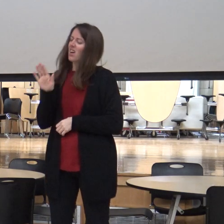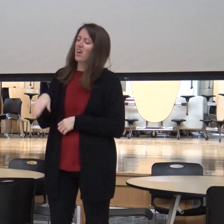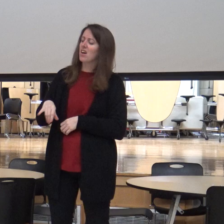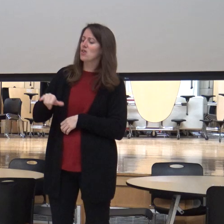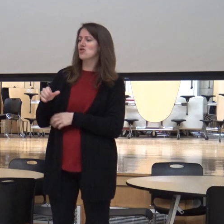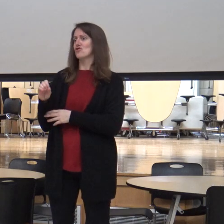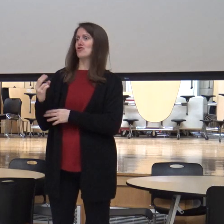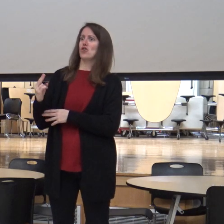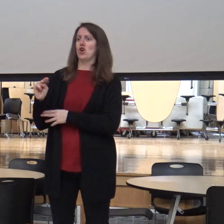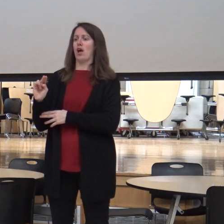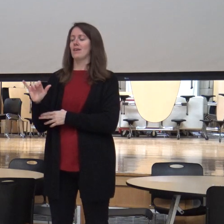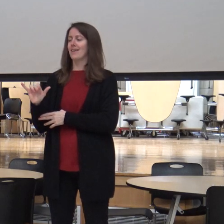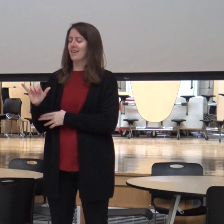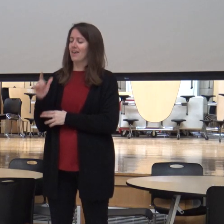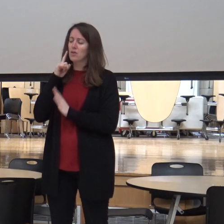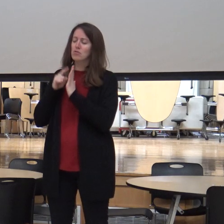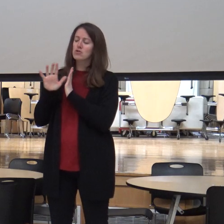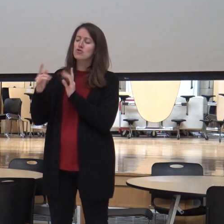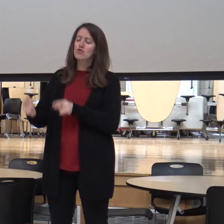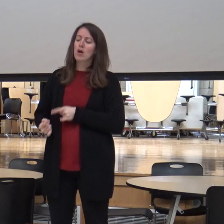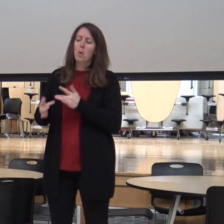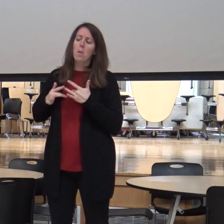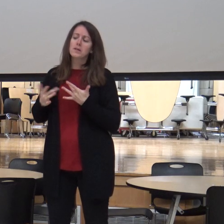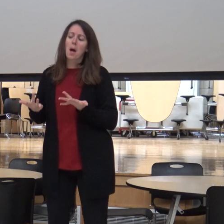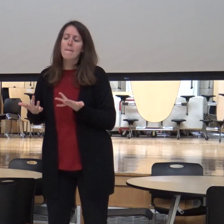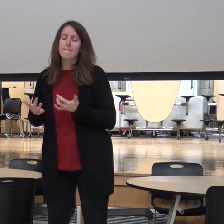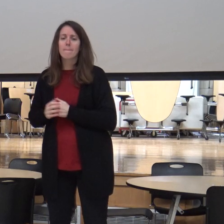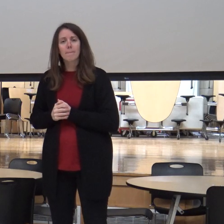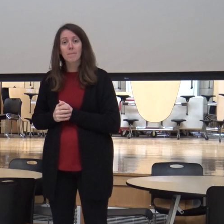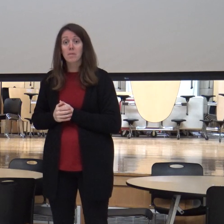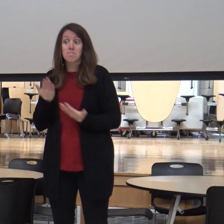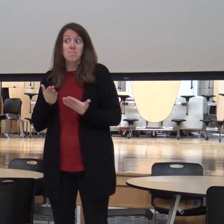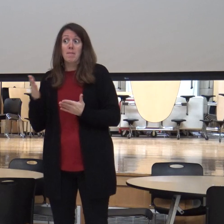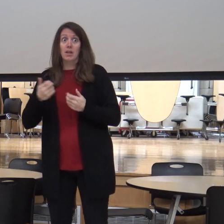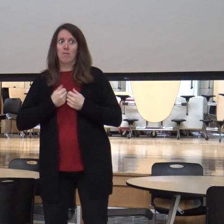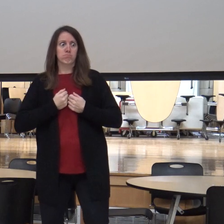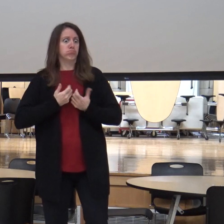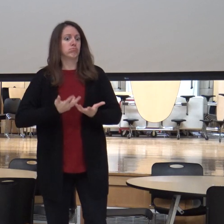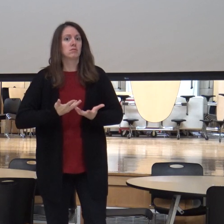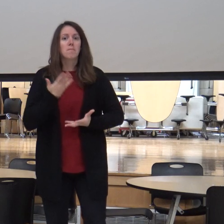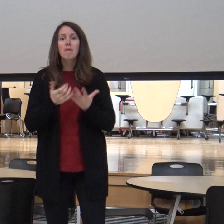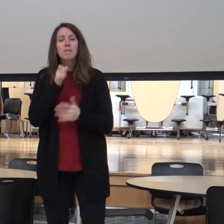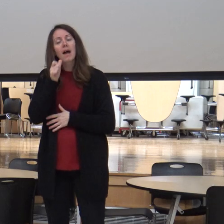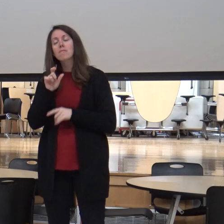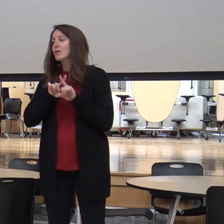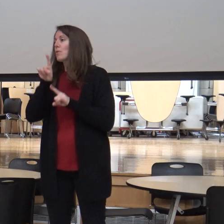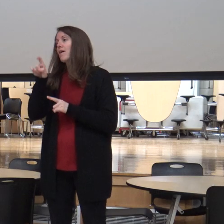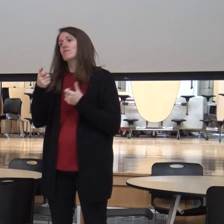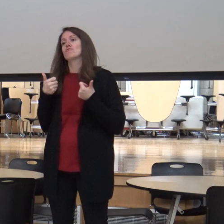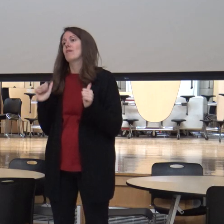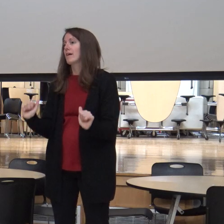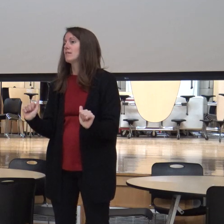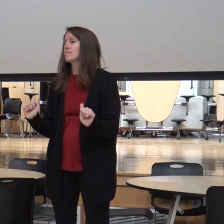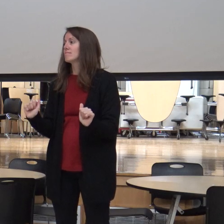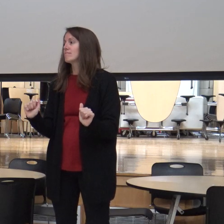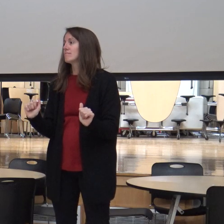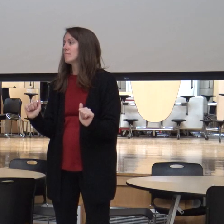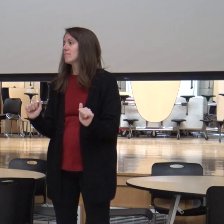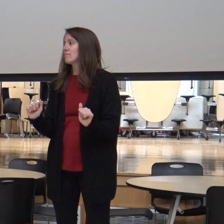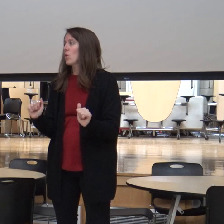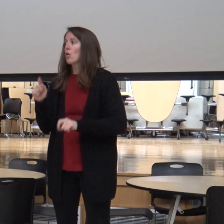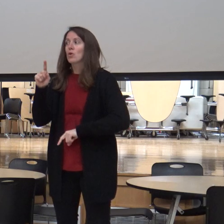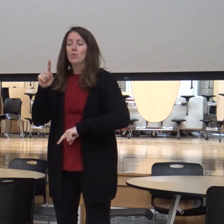me what's going on. Maybe they open up, maybe they don't. But you've got to give it a shot. We can't let